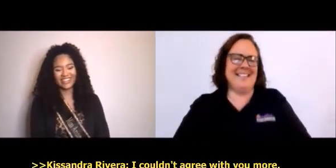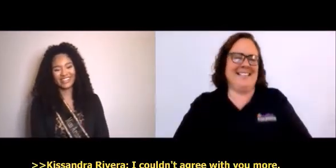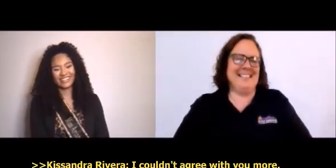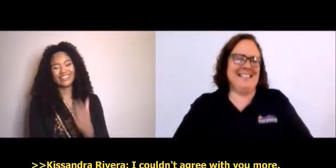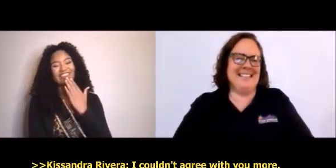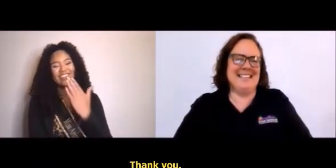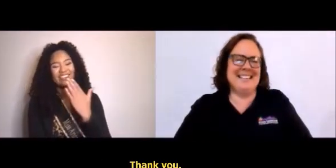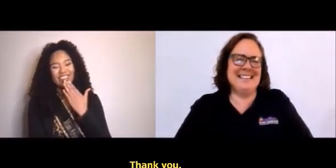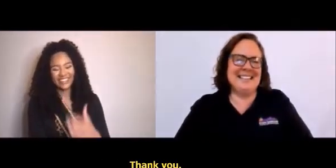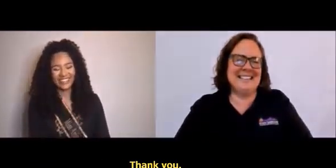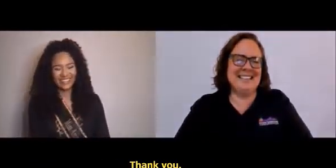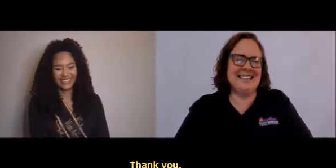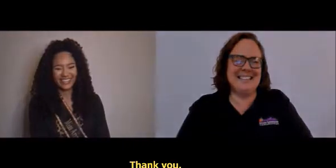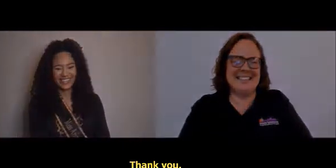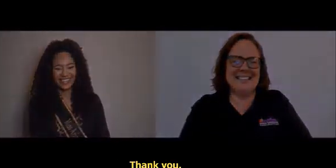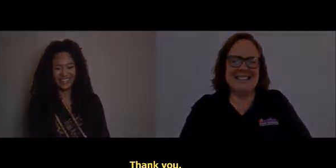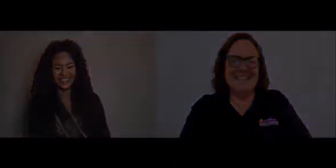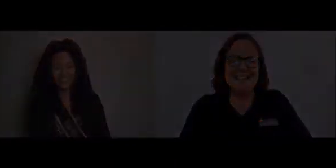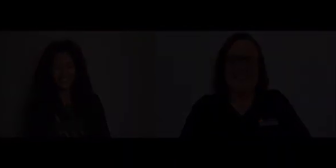with you more. Thank you.